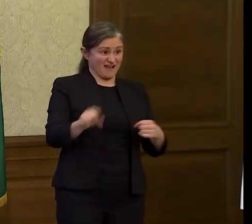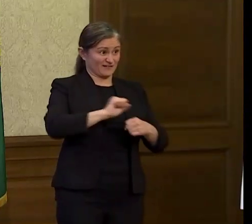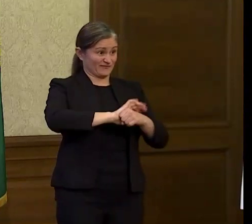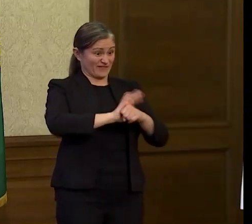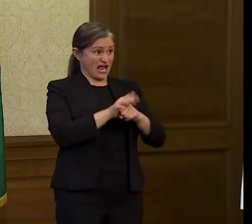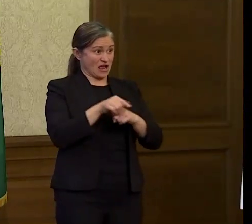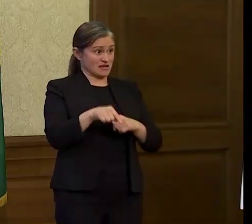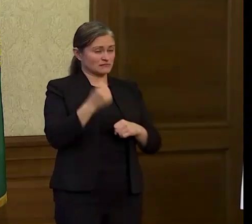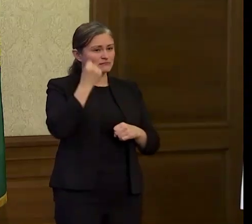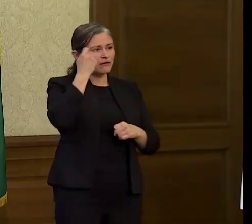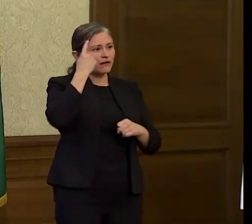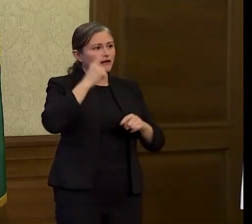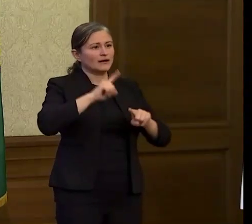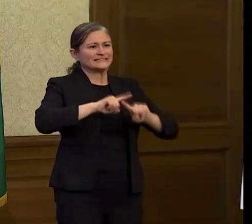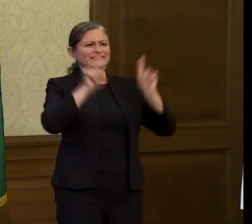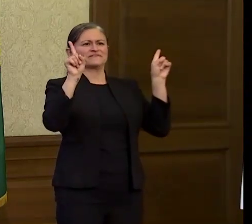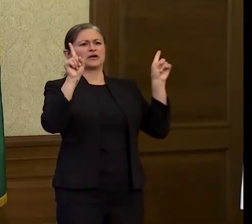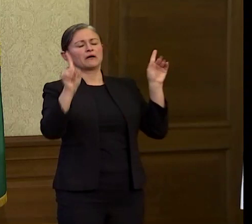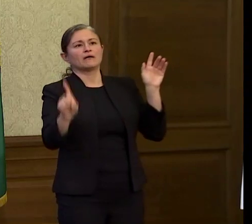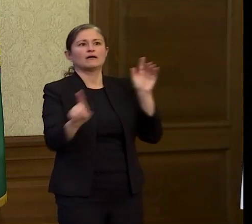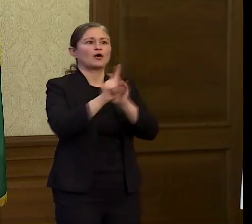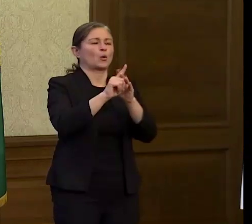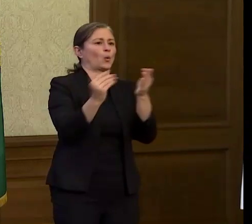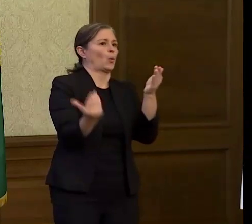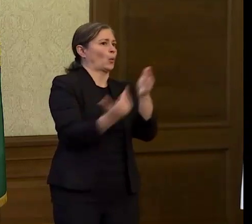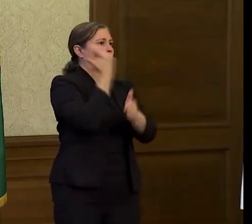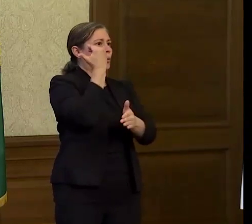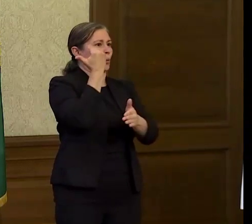government should do once this current one is over?